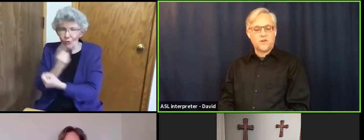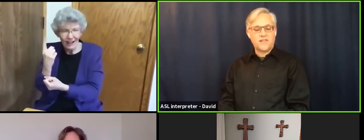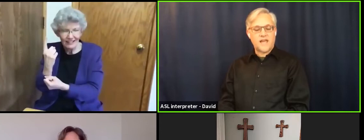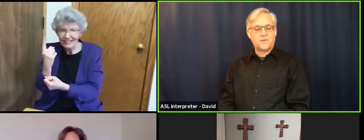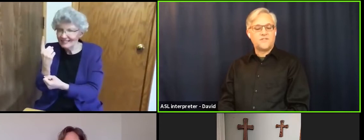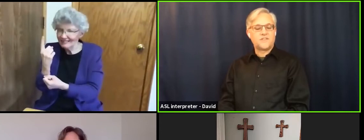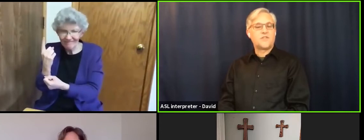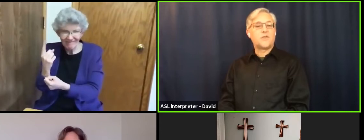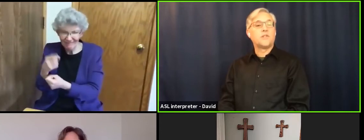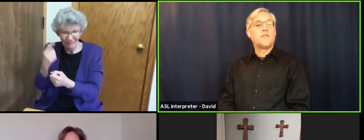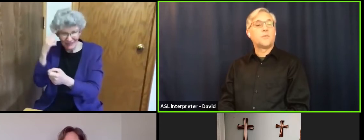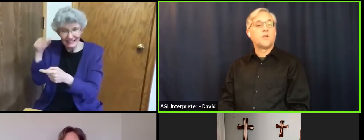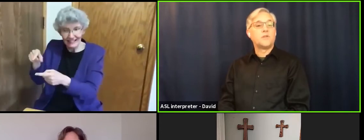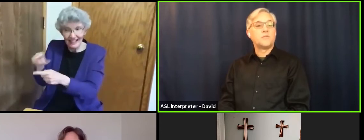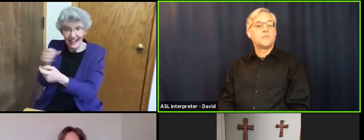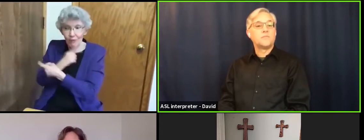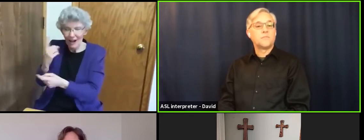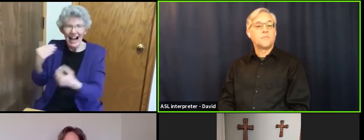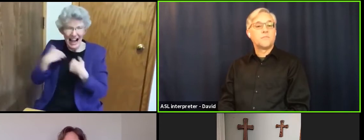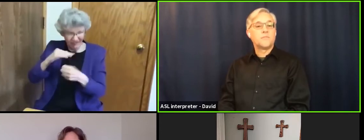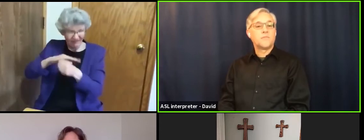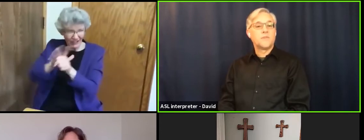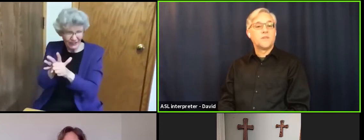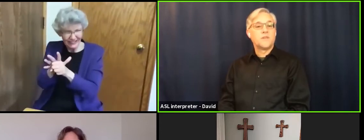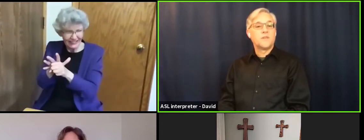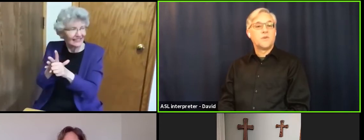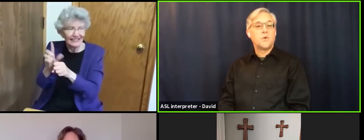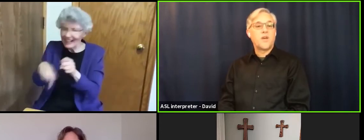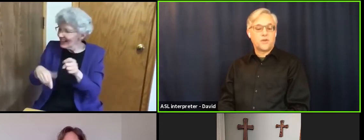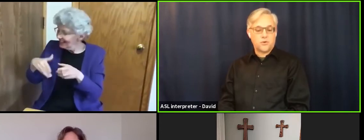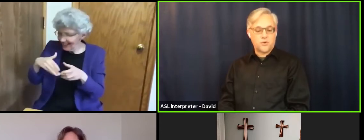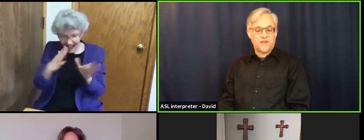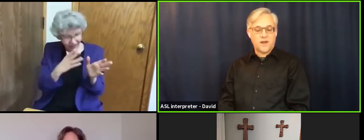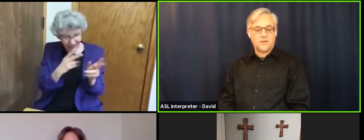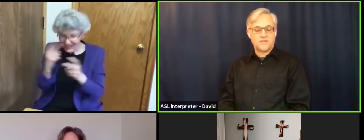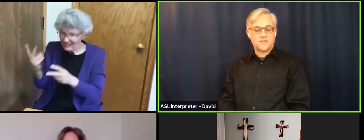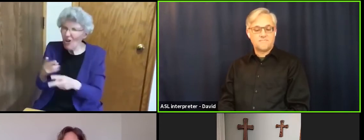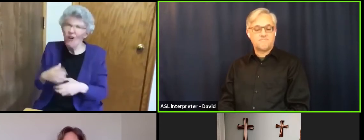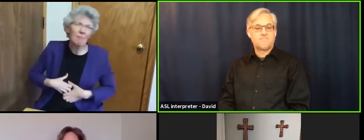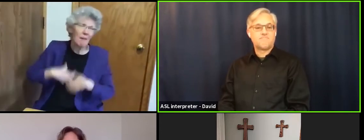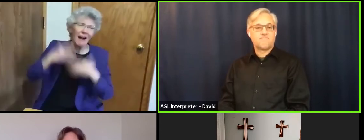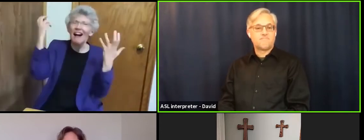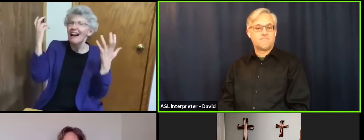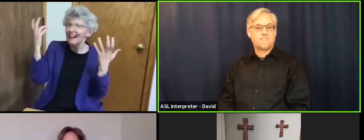because they weren't allowed to visit their loved one who had the coronavirus.